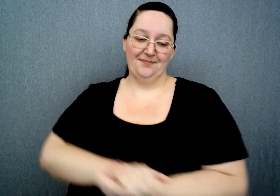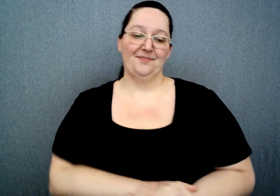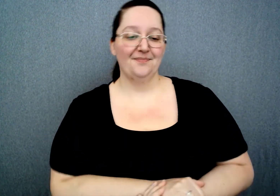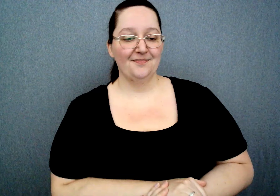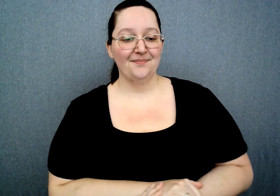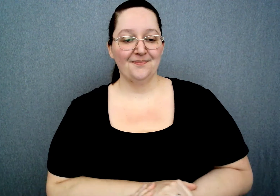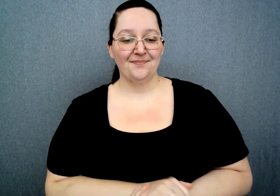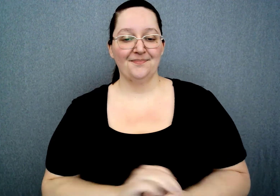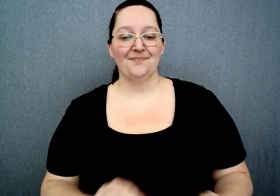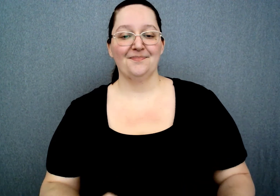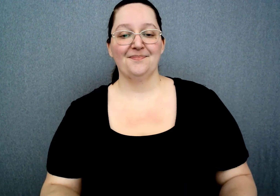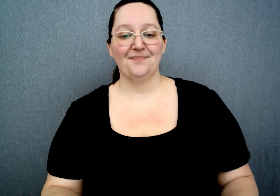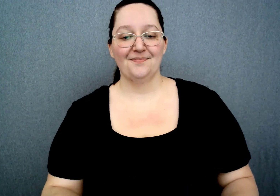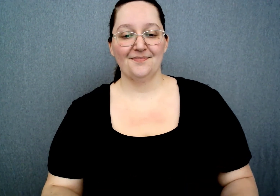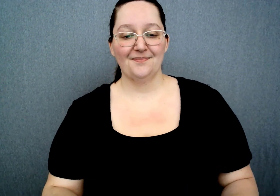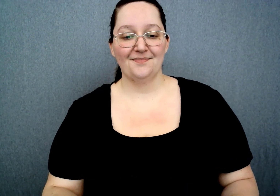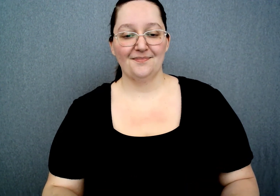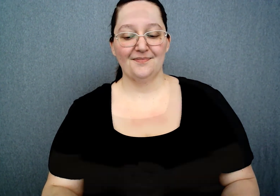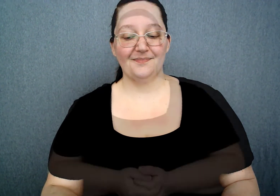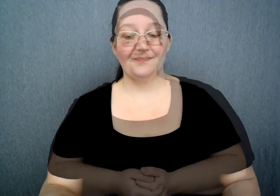Cheese in general, though, shakes.